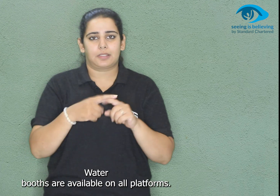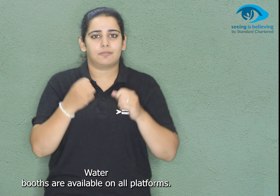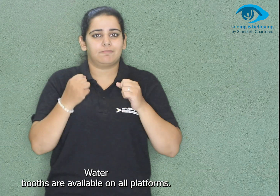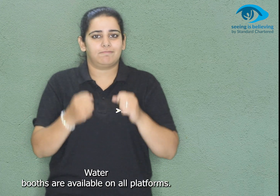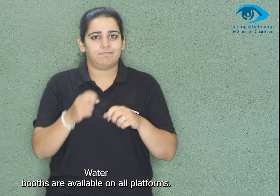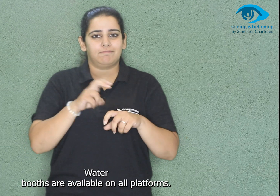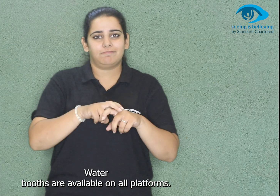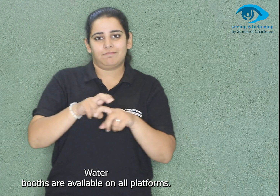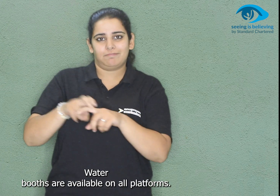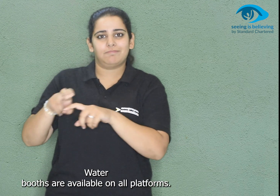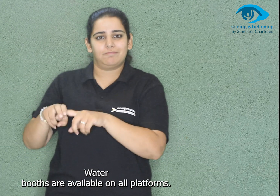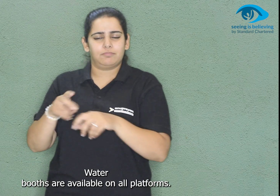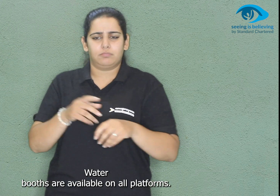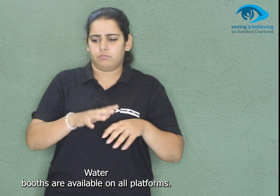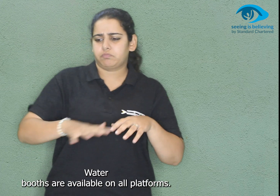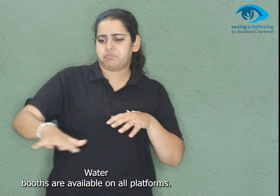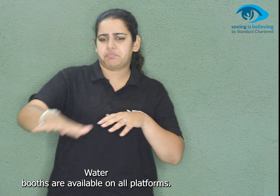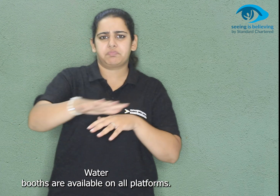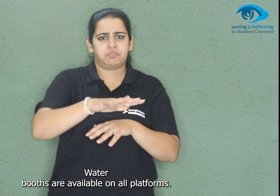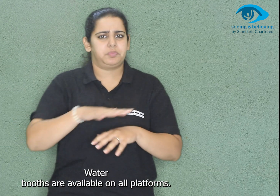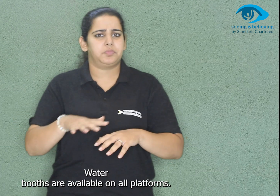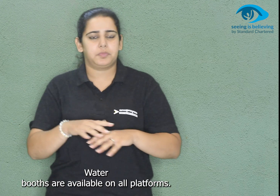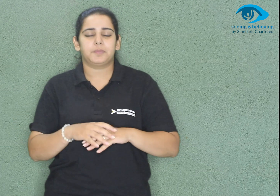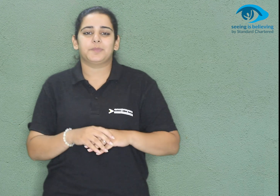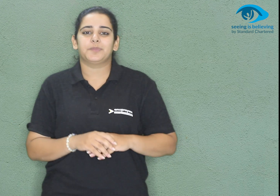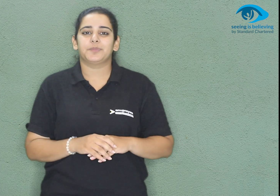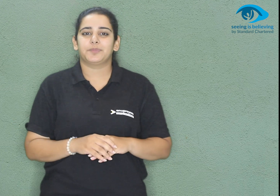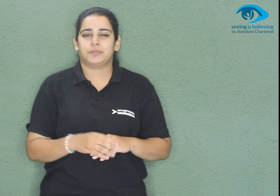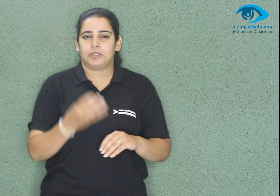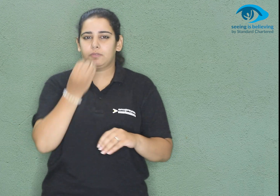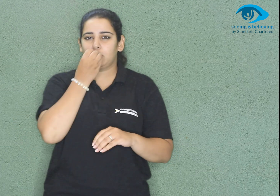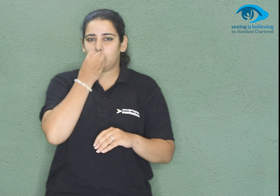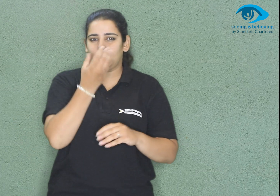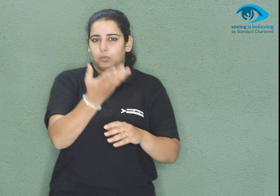Water booths are available on all platforms.